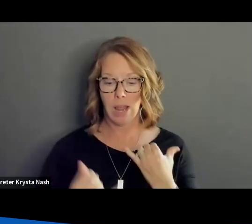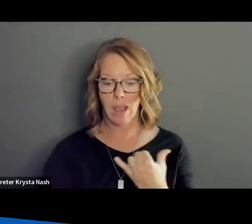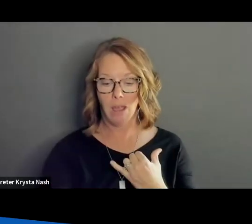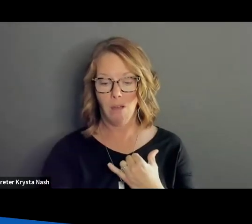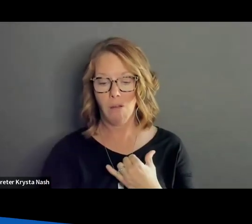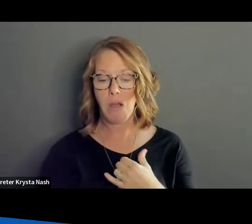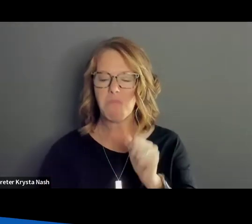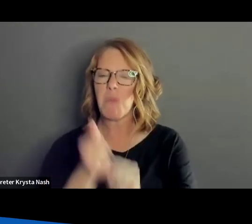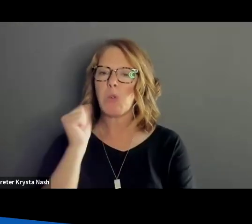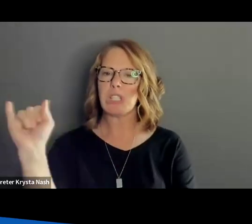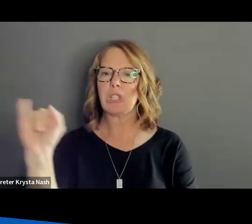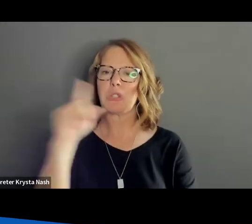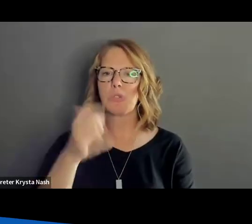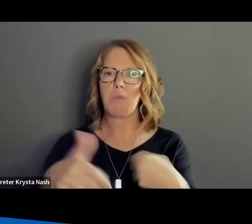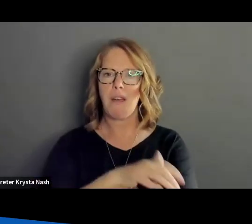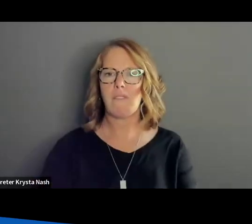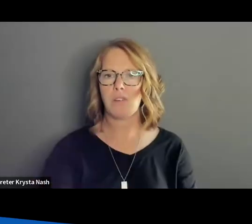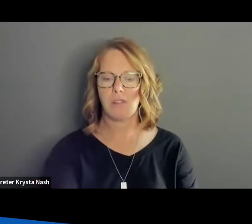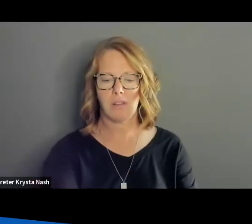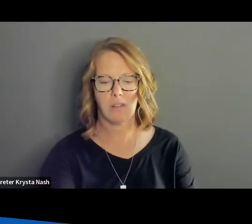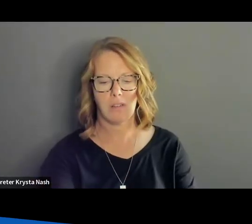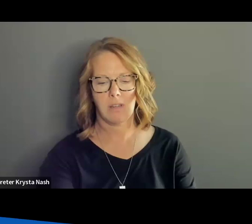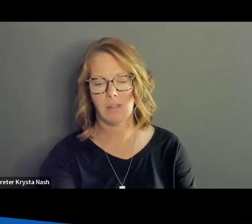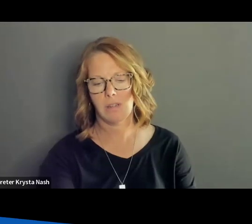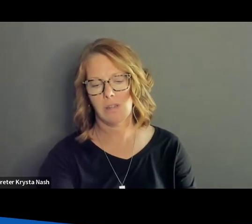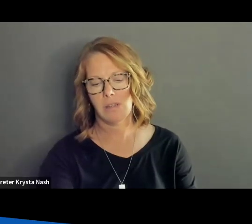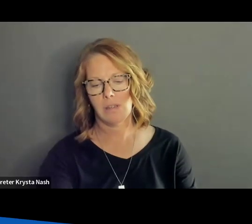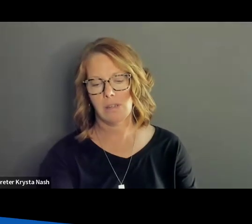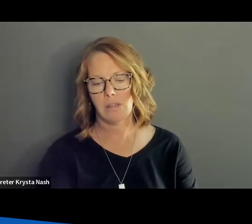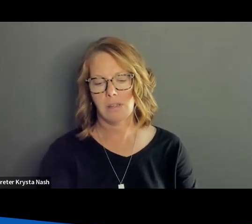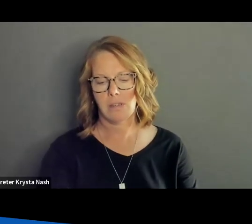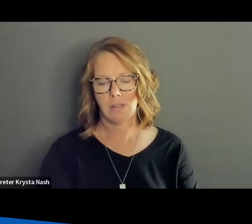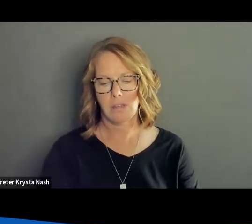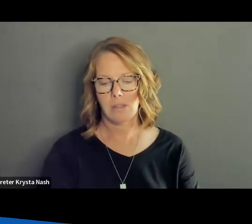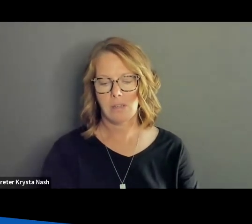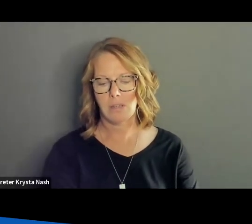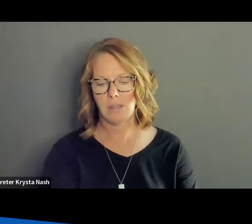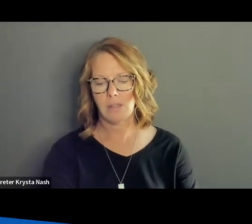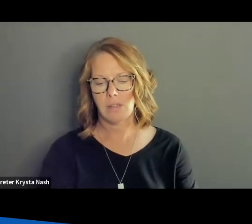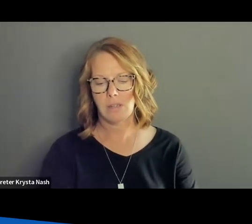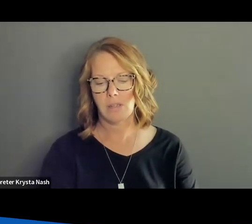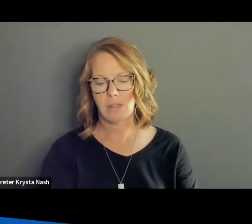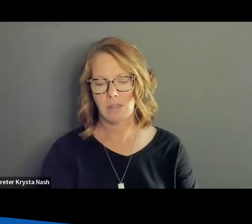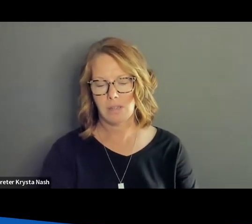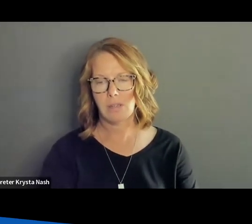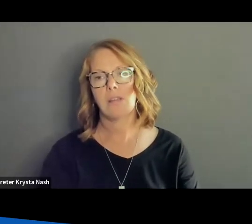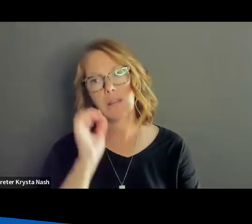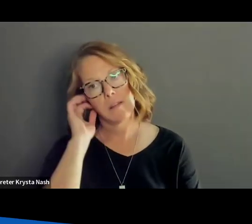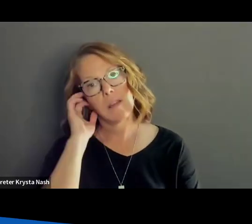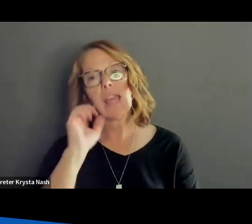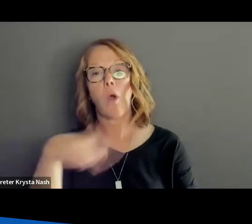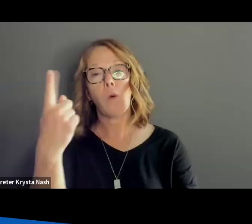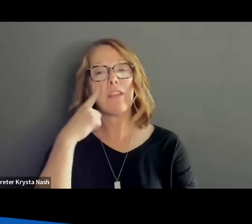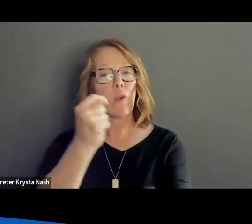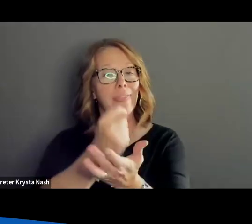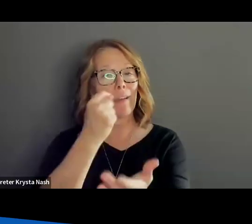most insurances. However, um, it's only for therapeutic use. So it's not, you can go